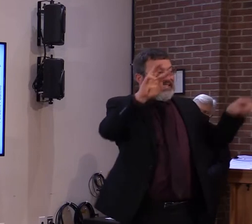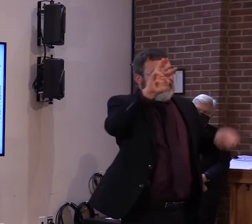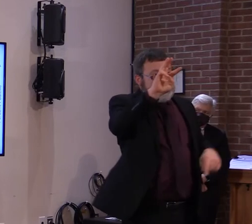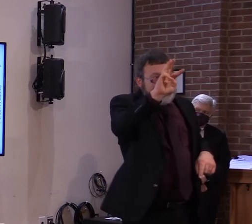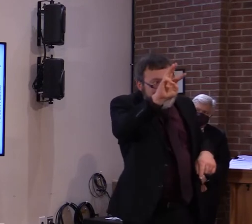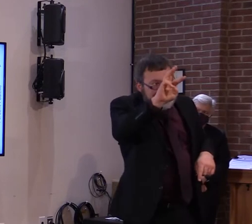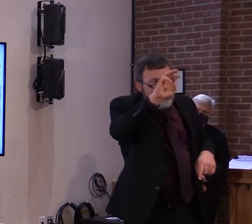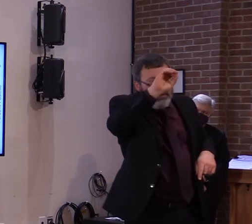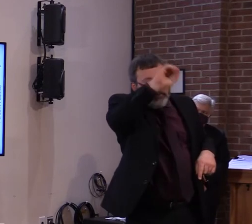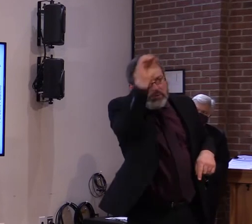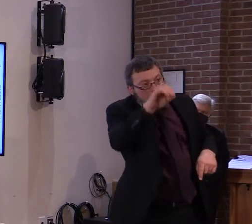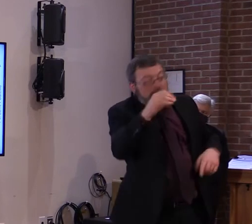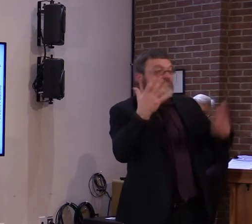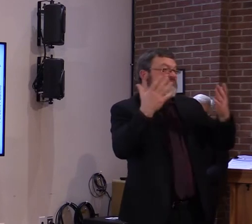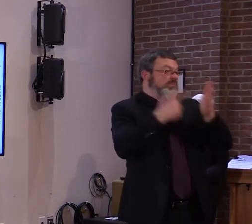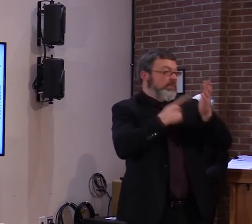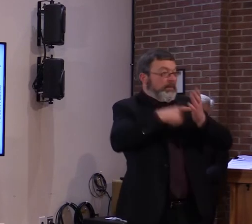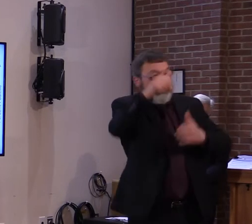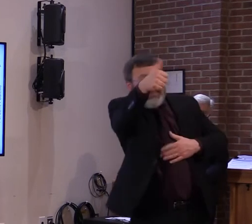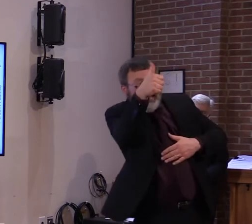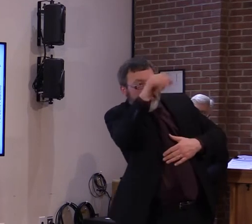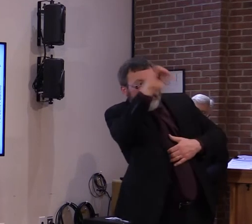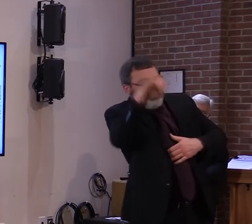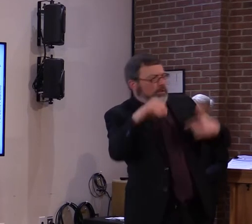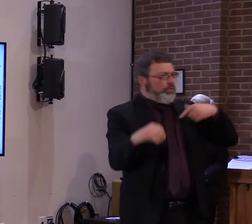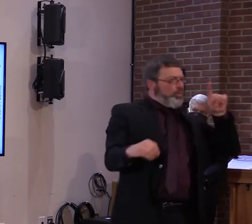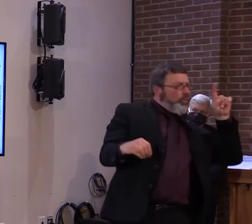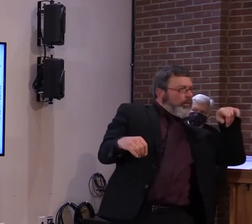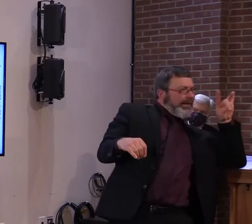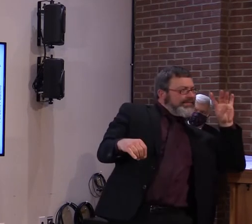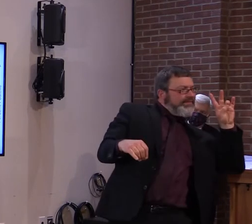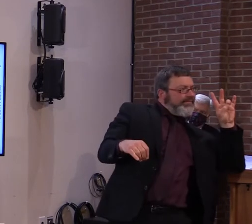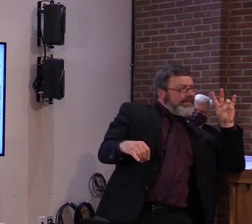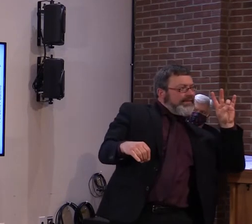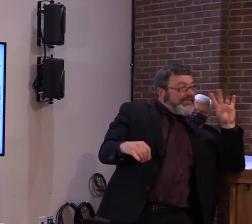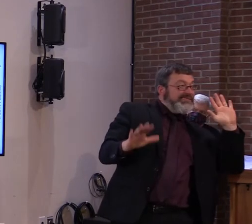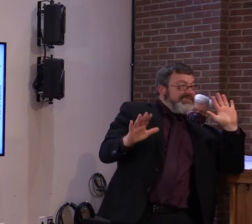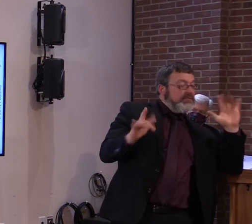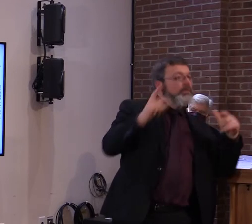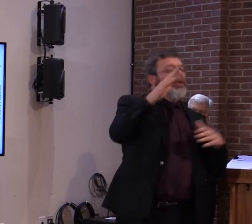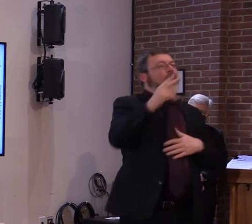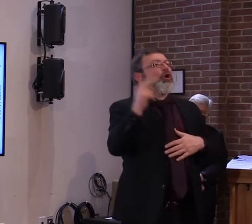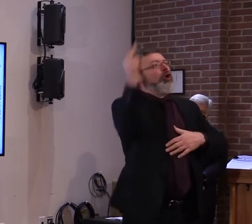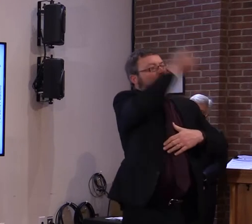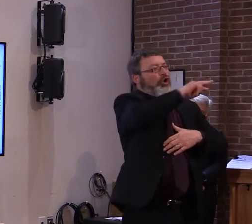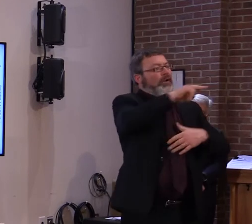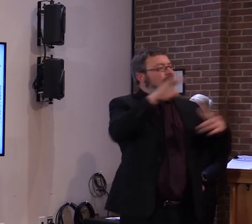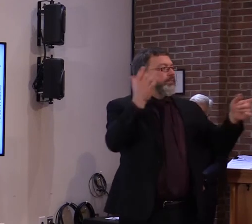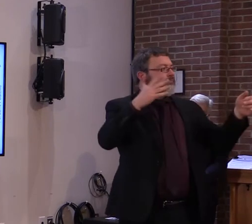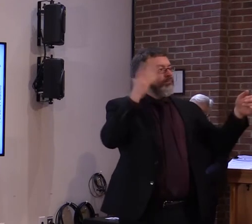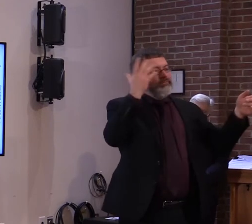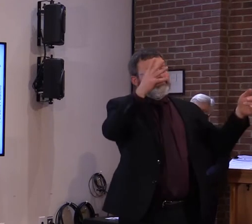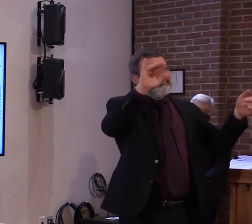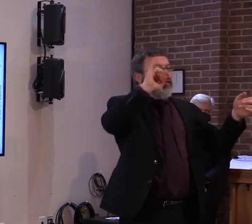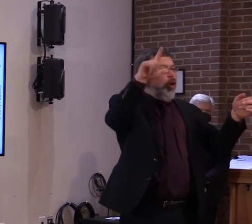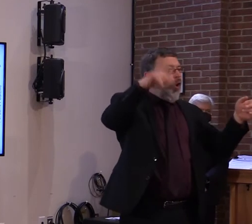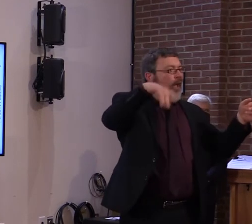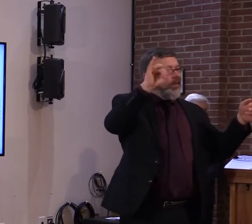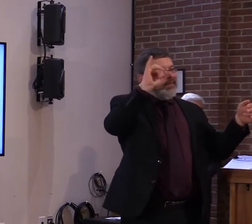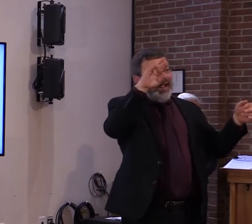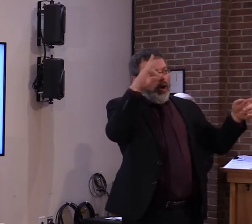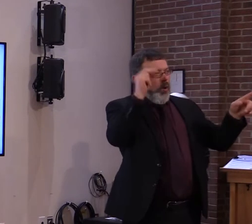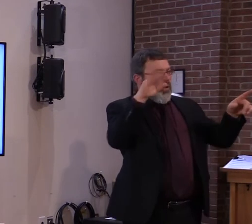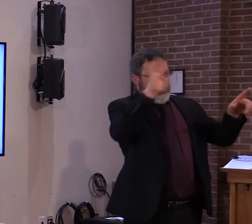Midwest are 10 to 20%. South Dakota's close to 50-ish%.